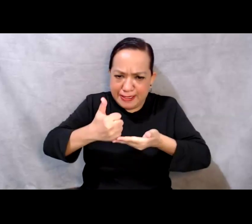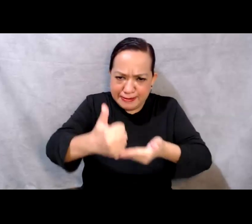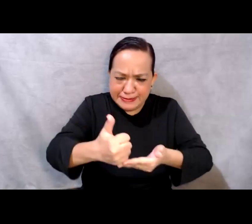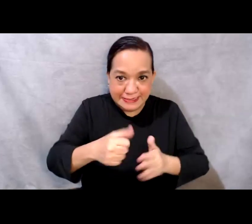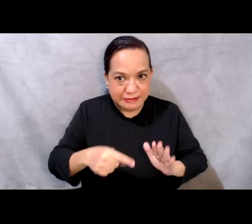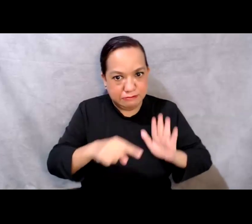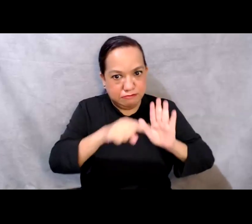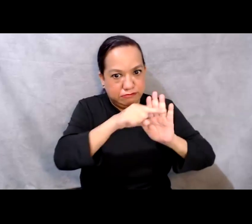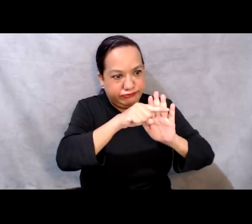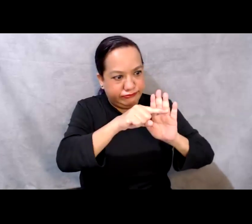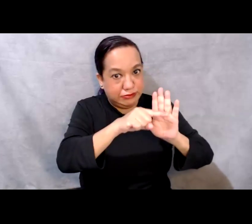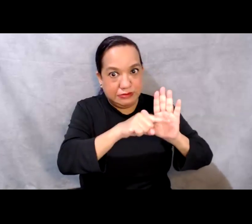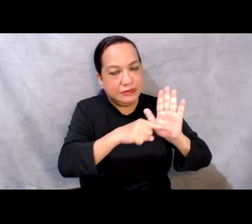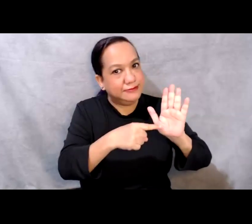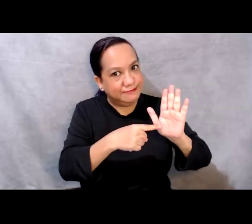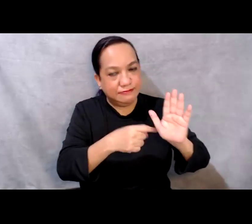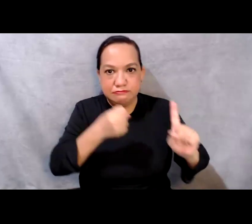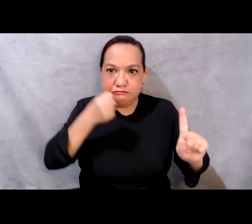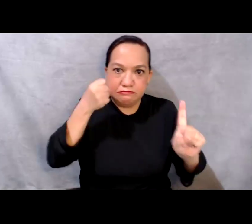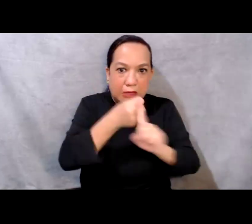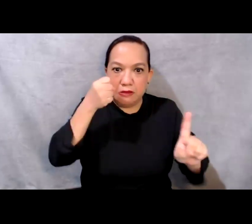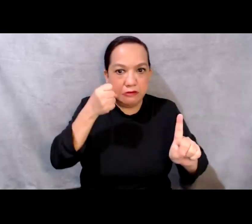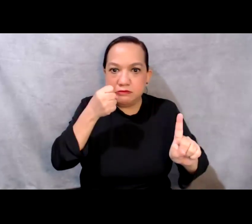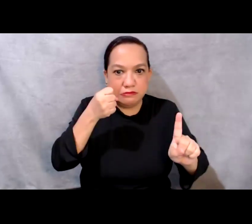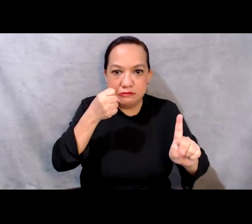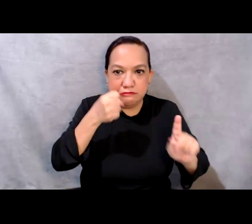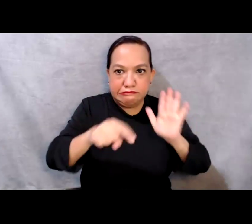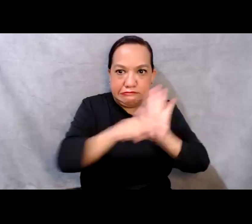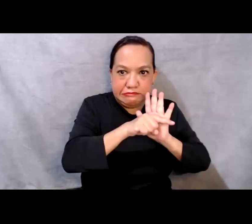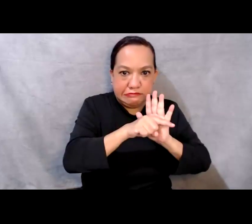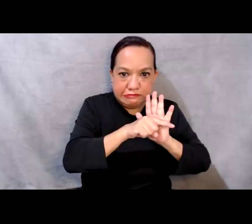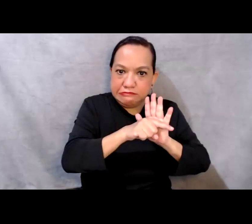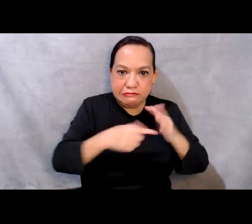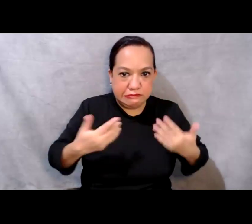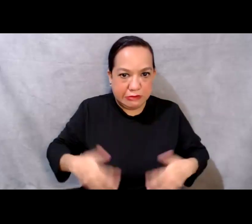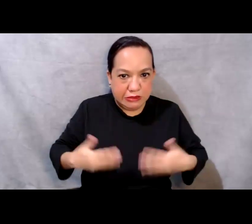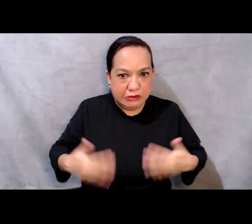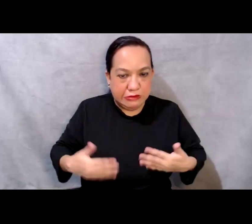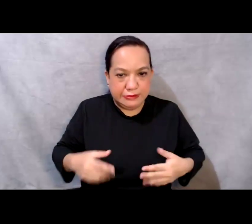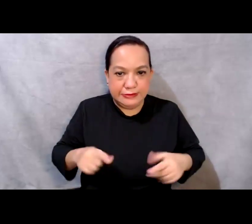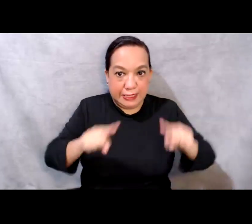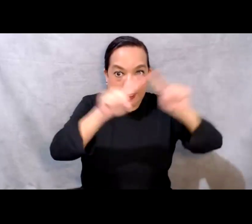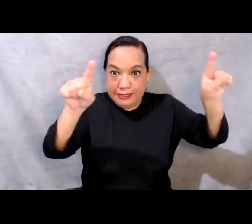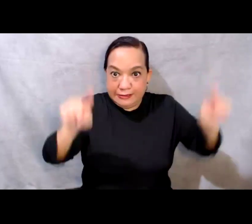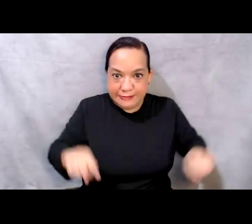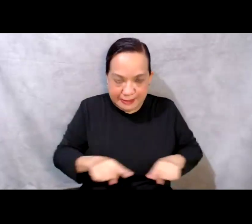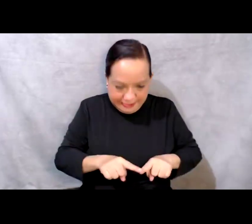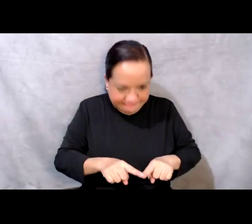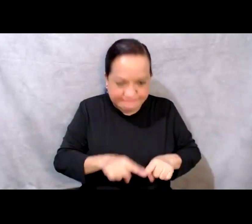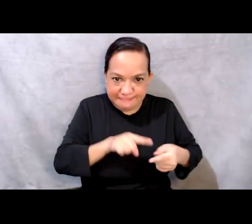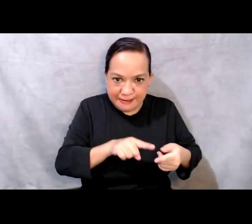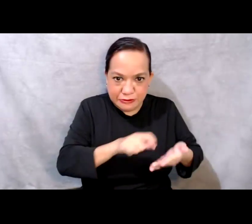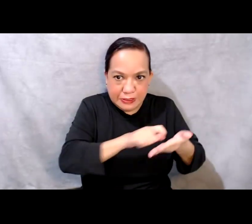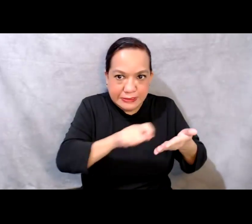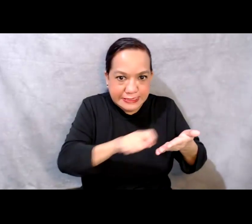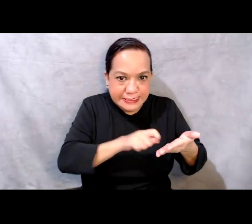course, your comments are well taken. Like Ramani, I can't comment on cases that we are currently dealing with,